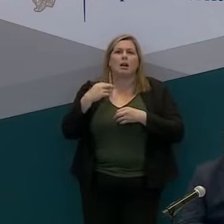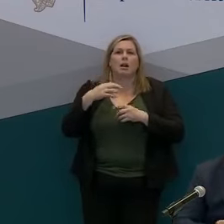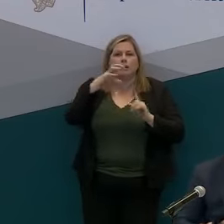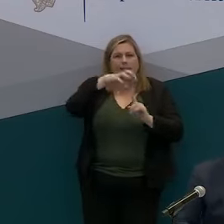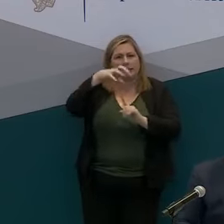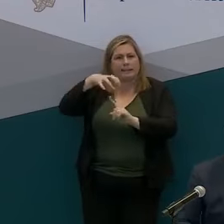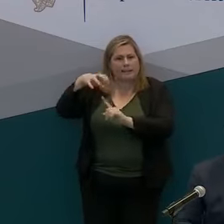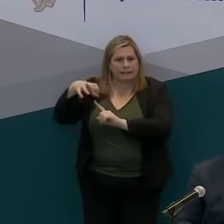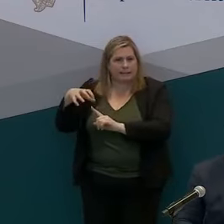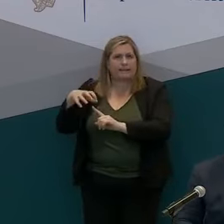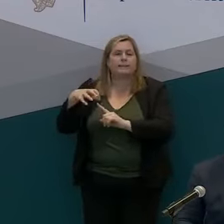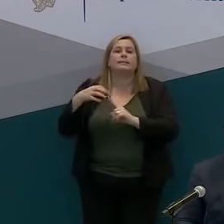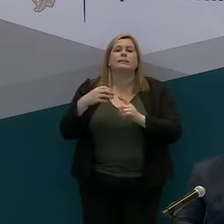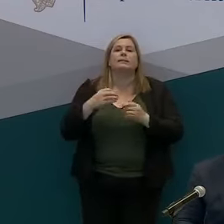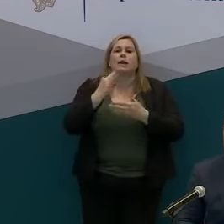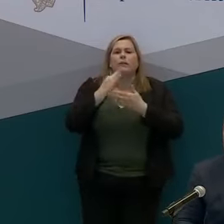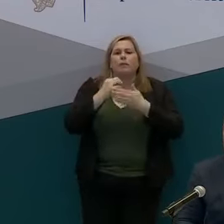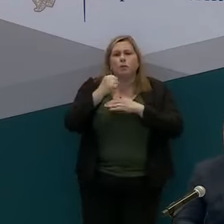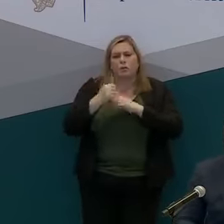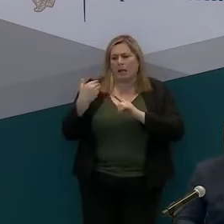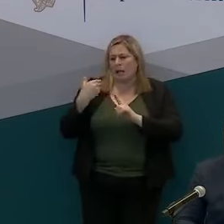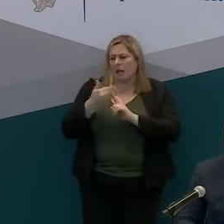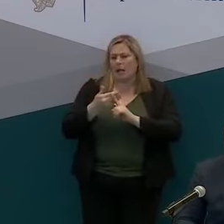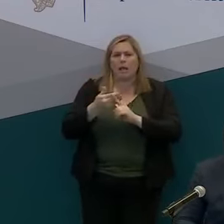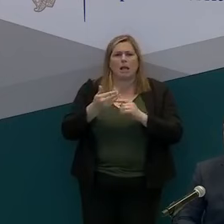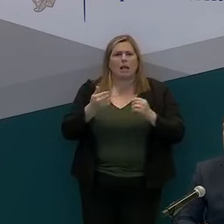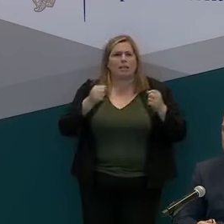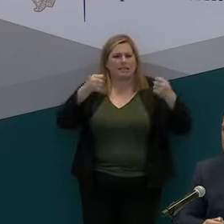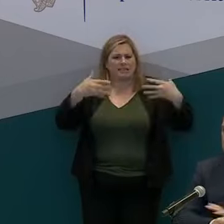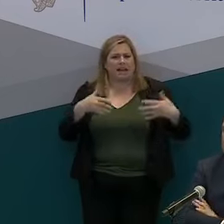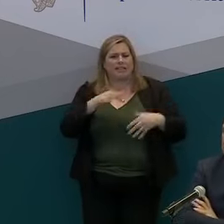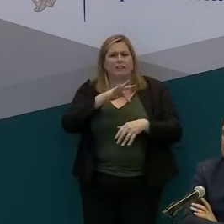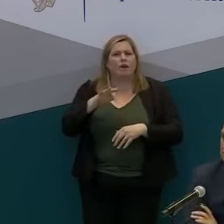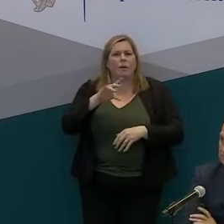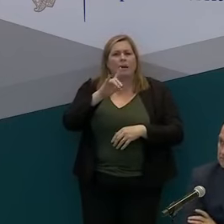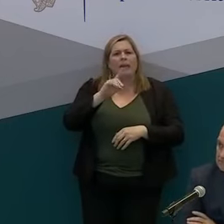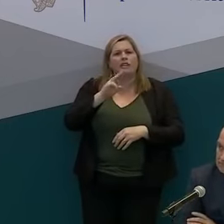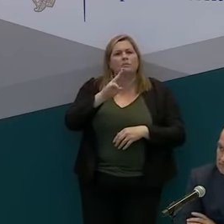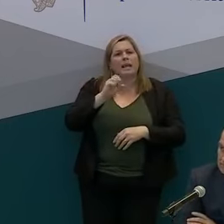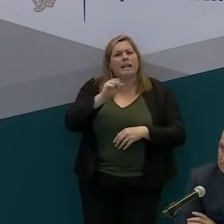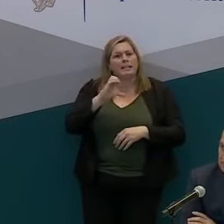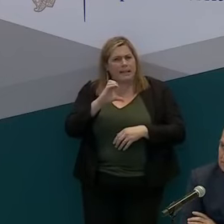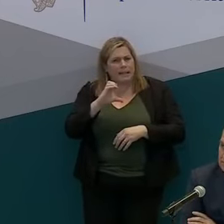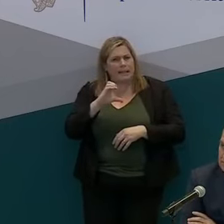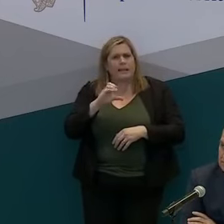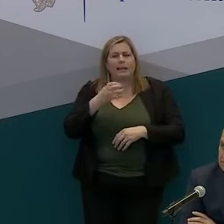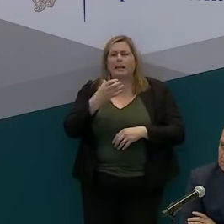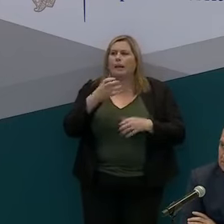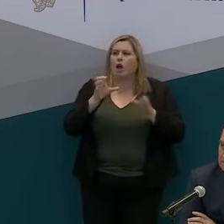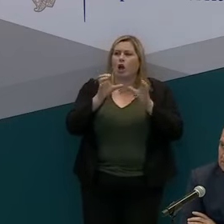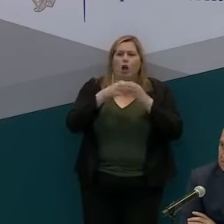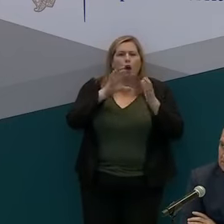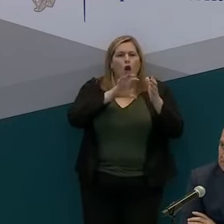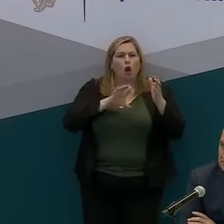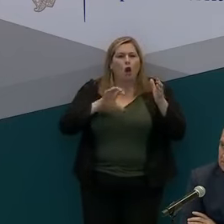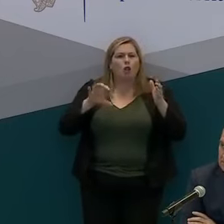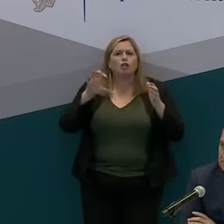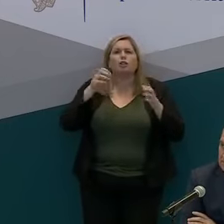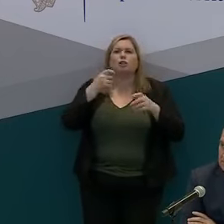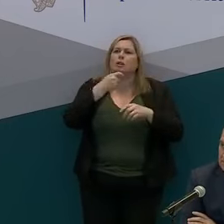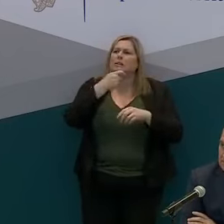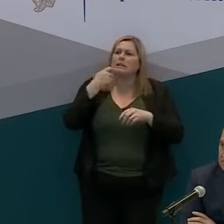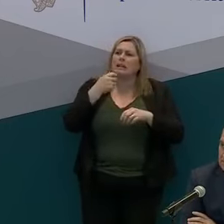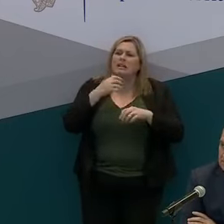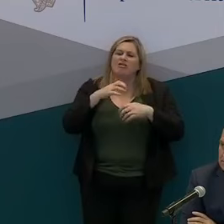settings, the last couple of days, the data from the HPSC has shown that the number of clusters, it had been around 10 for about 8 or 9